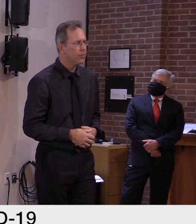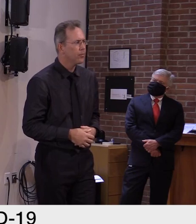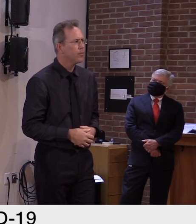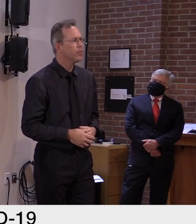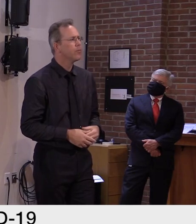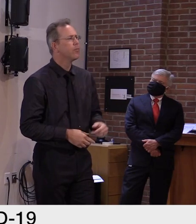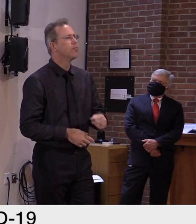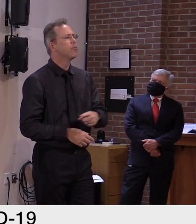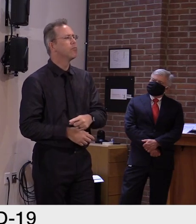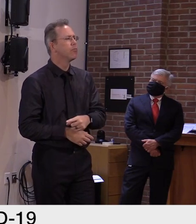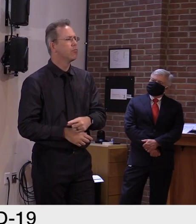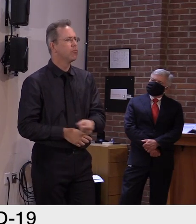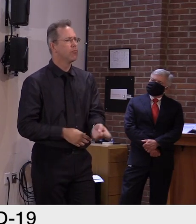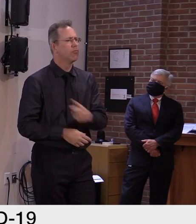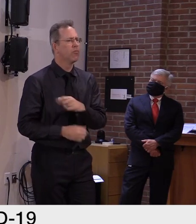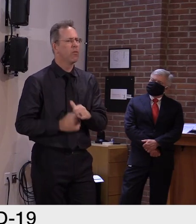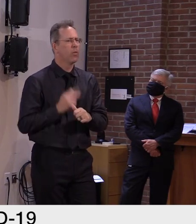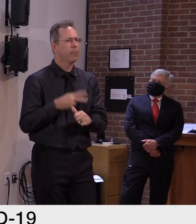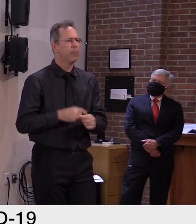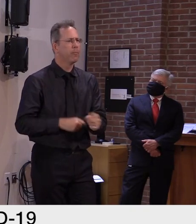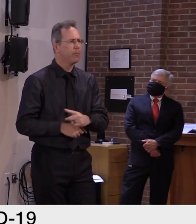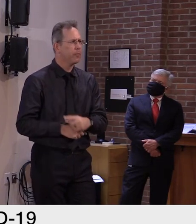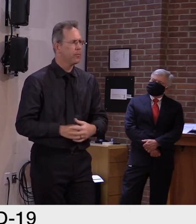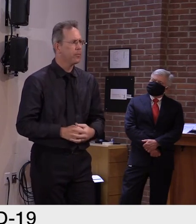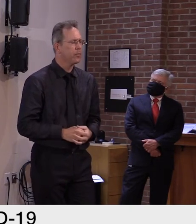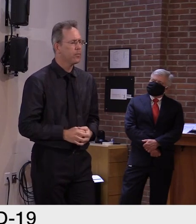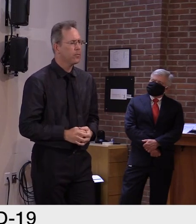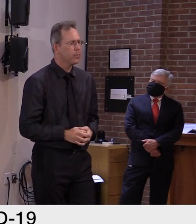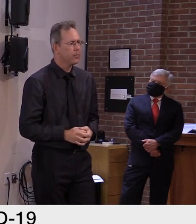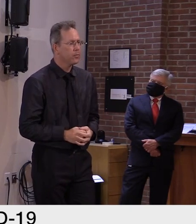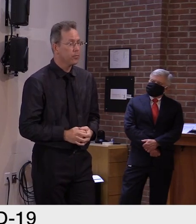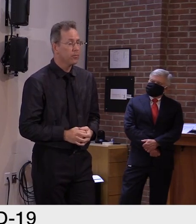wanted to ask about COVID fatigue.